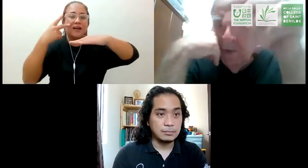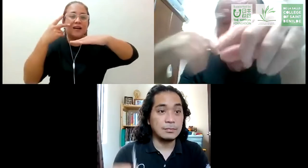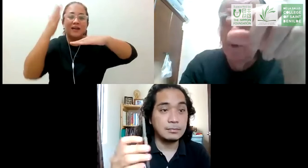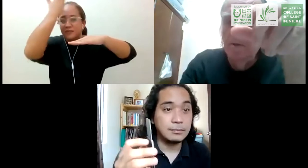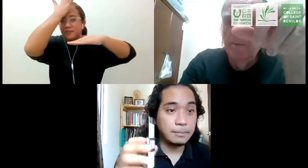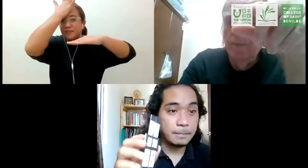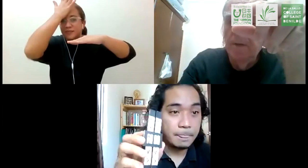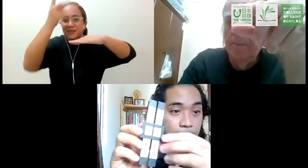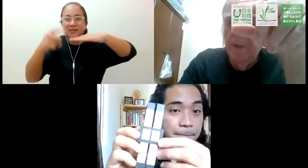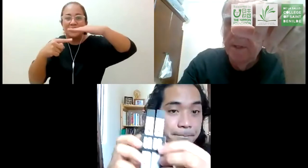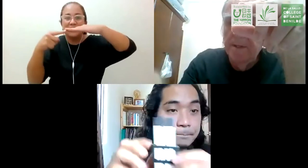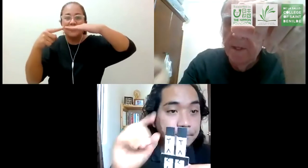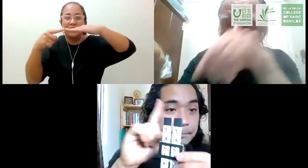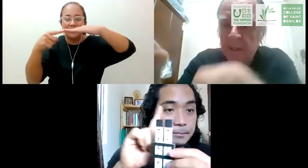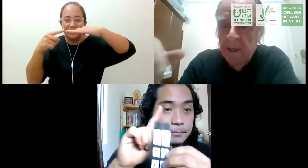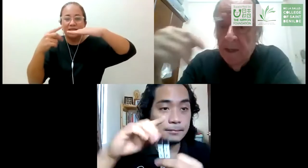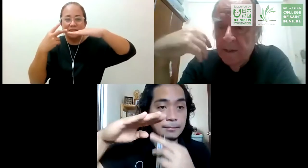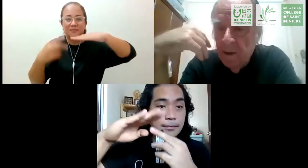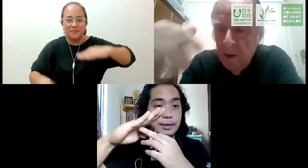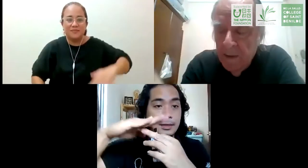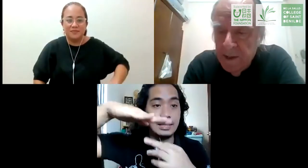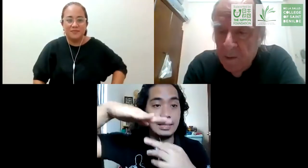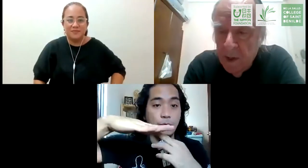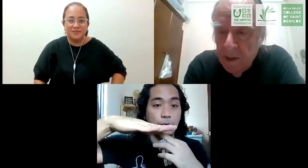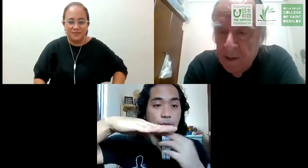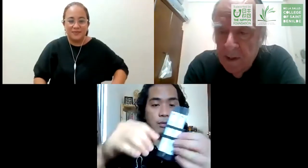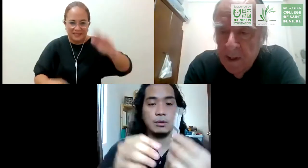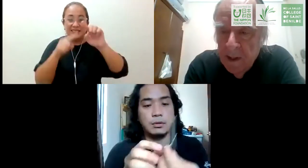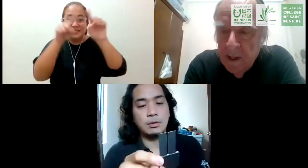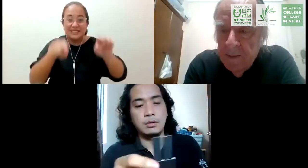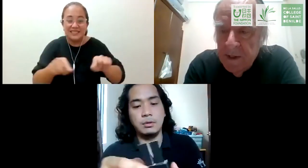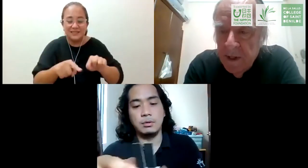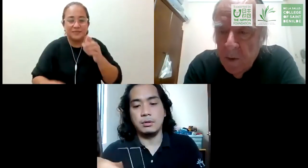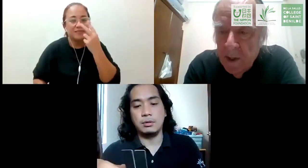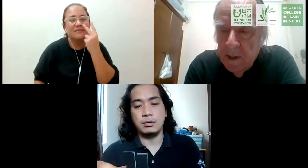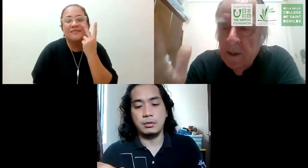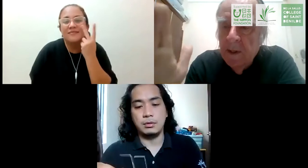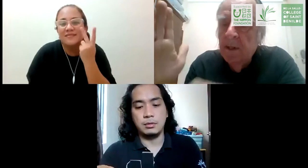Yeah, pull up, yes, yes. So let me see where